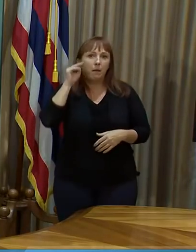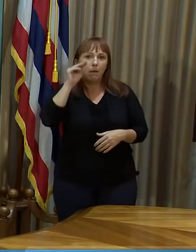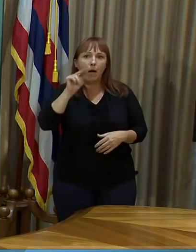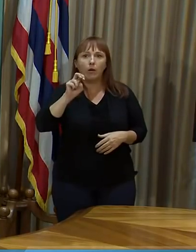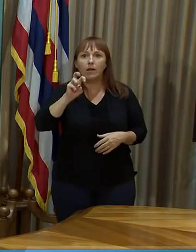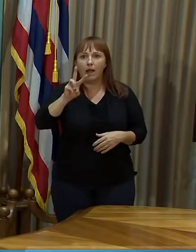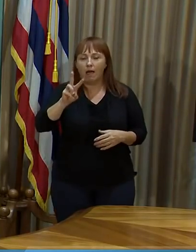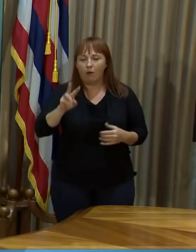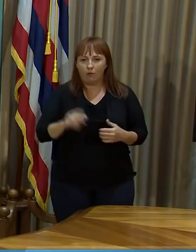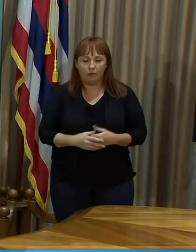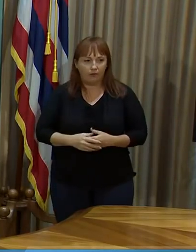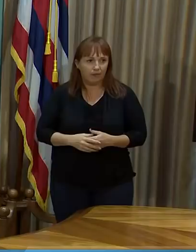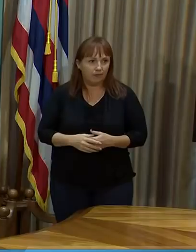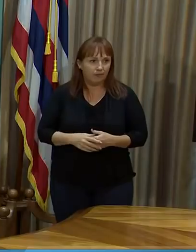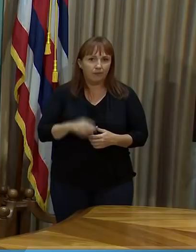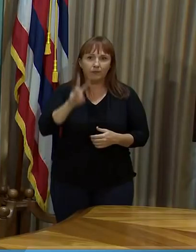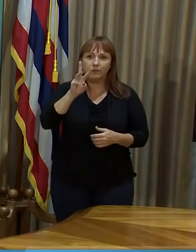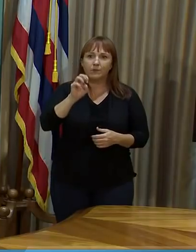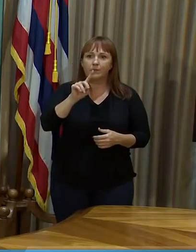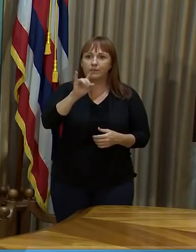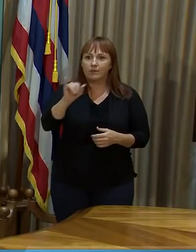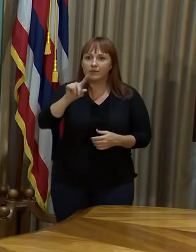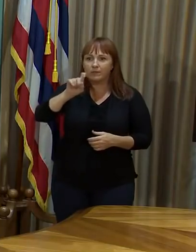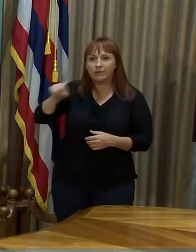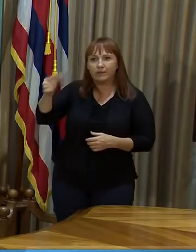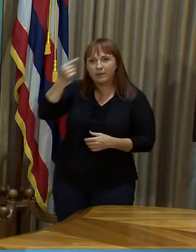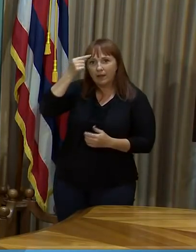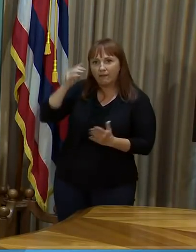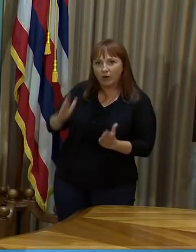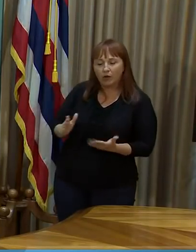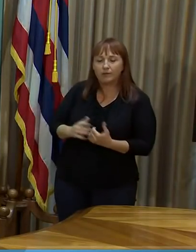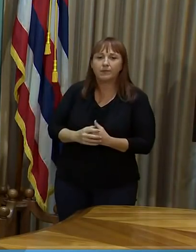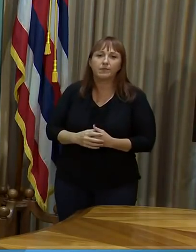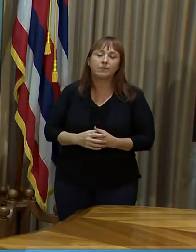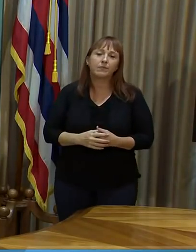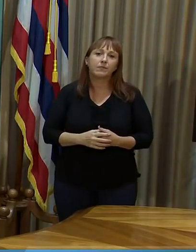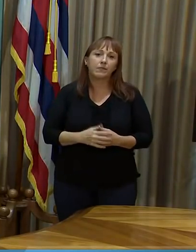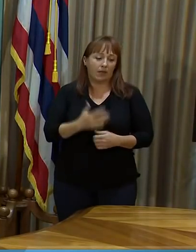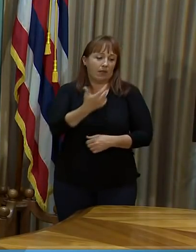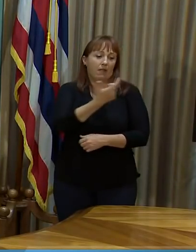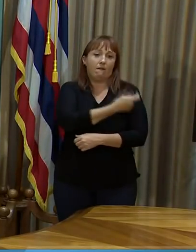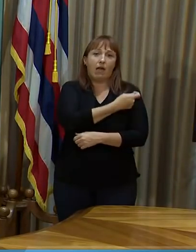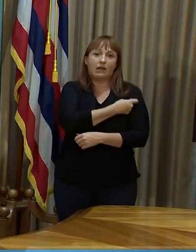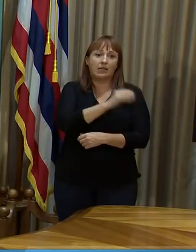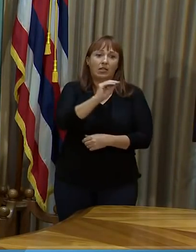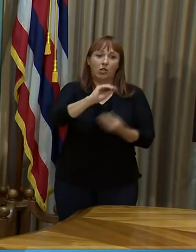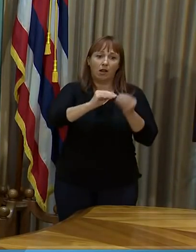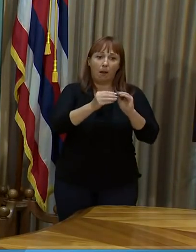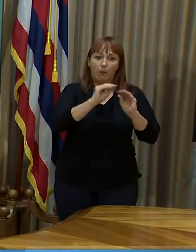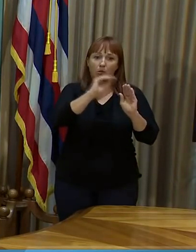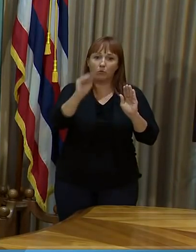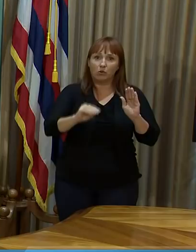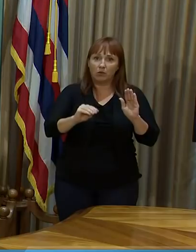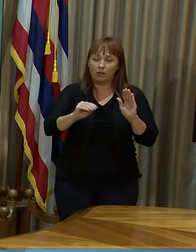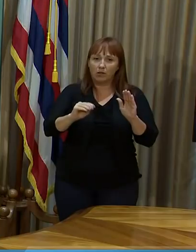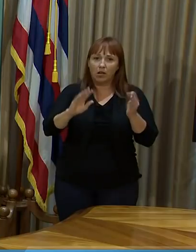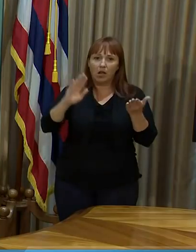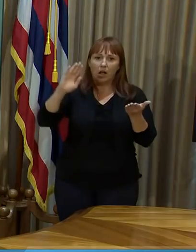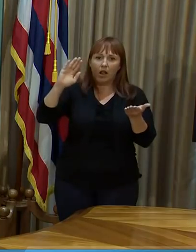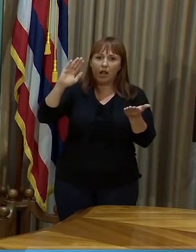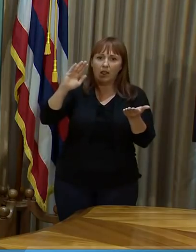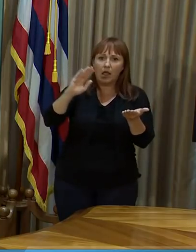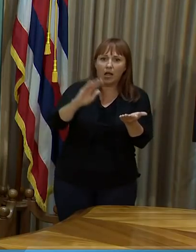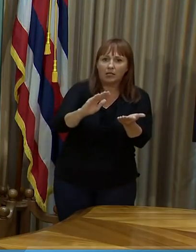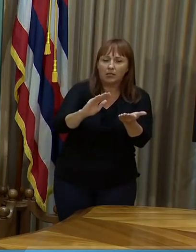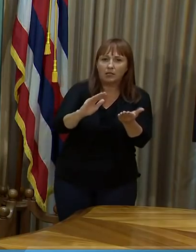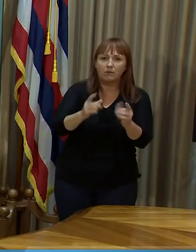Wendy? Hi, this question is for the governor. With the vaccination rate somewhat tapering off, what's the anticipated timeline for